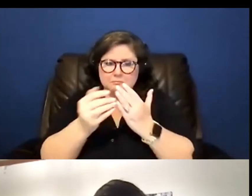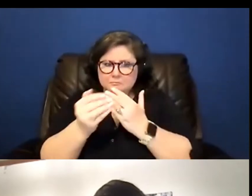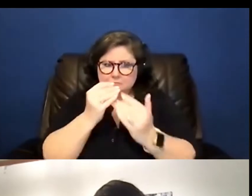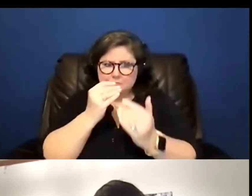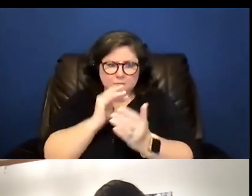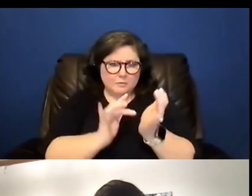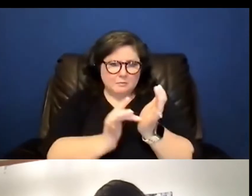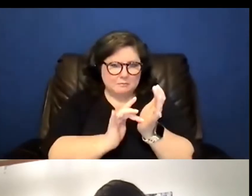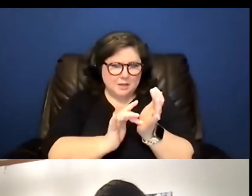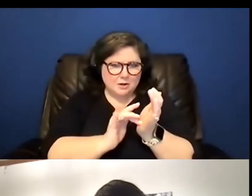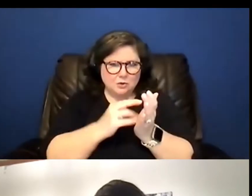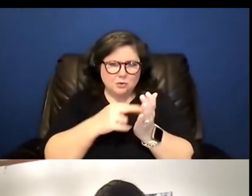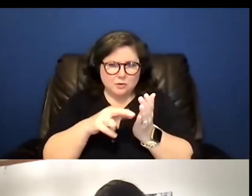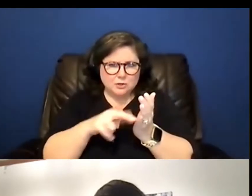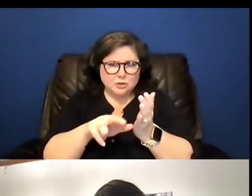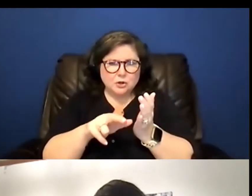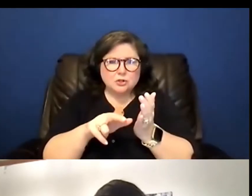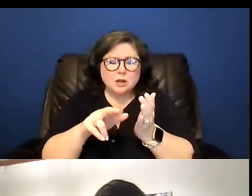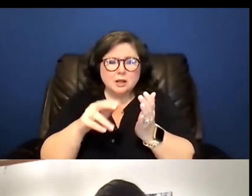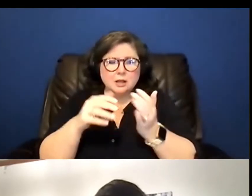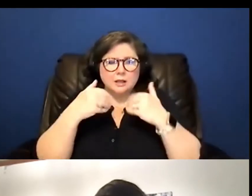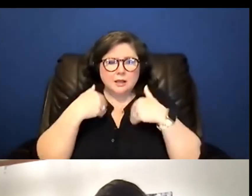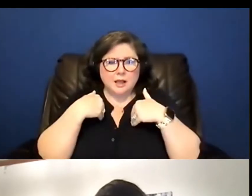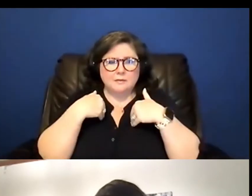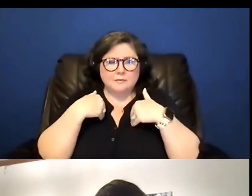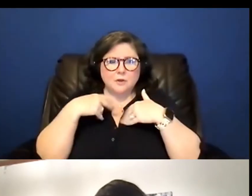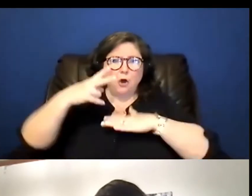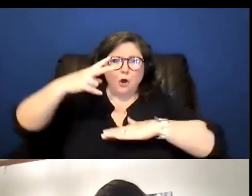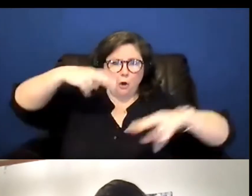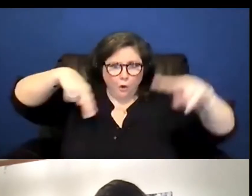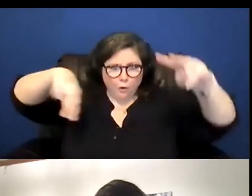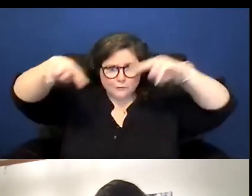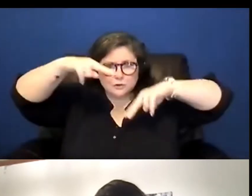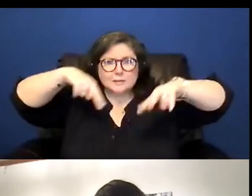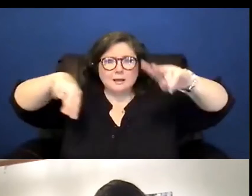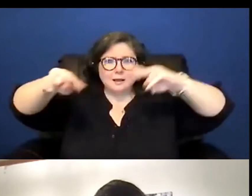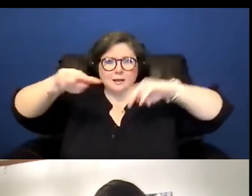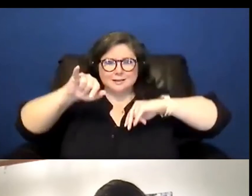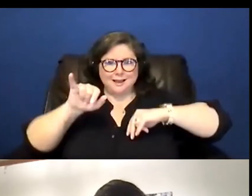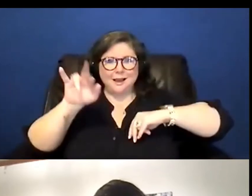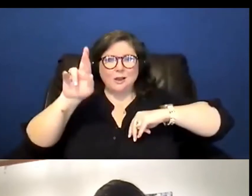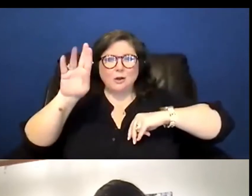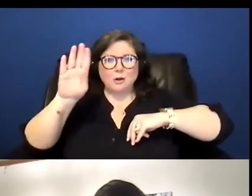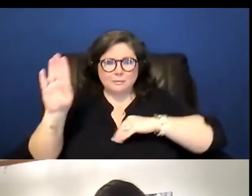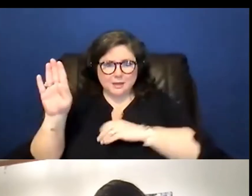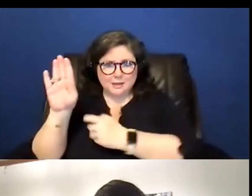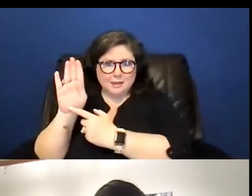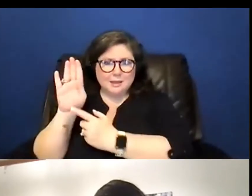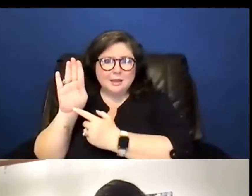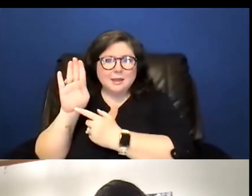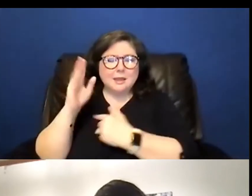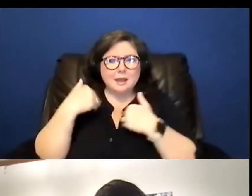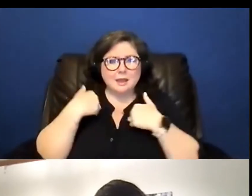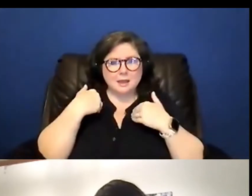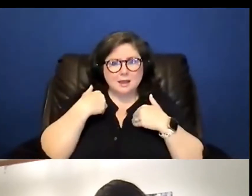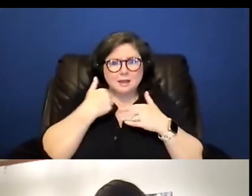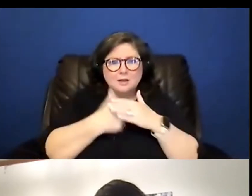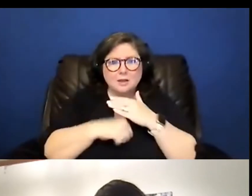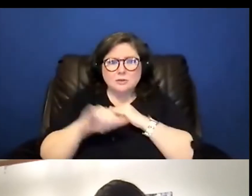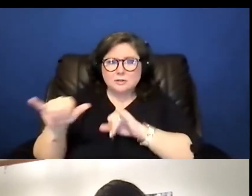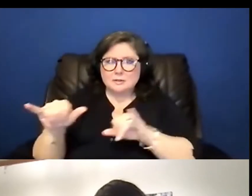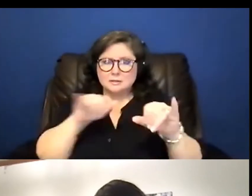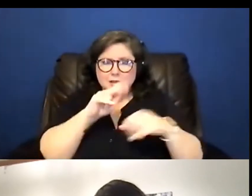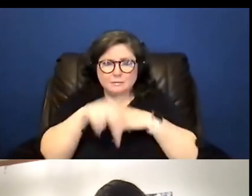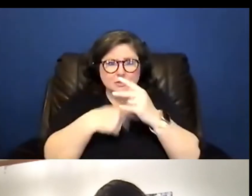medical research, they have oversight, by the IRB, and they are under the same type